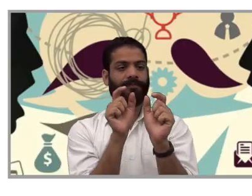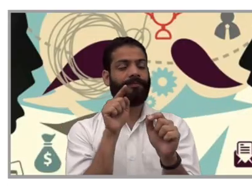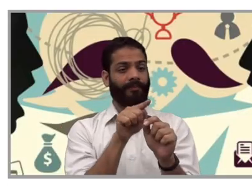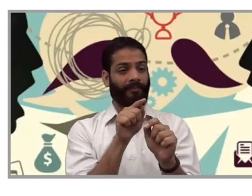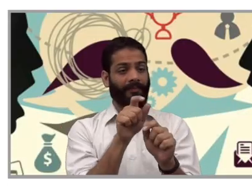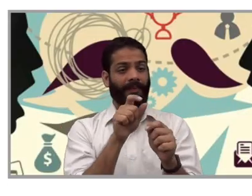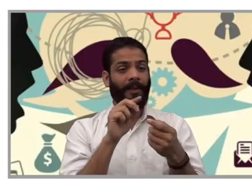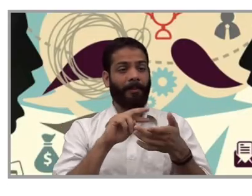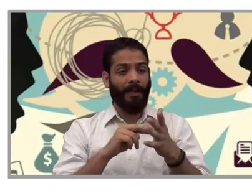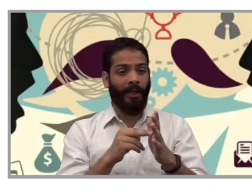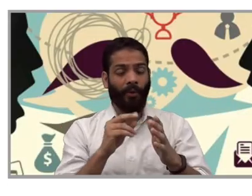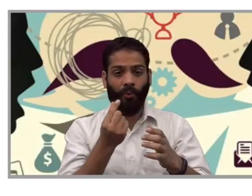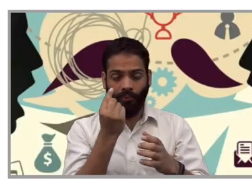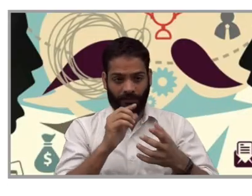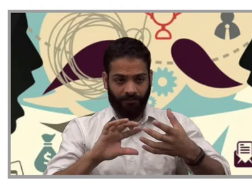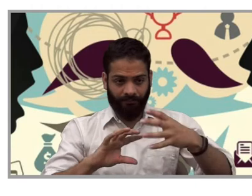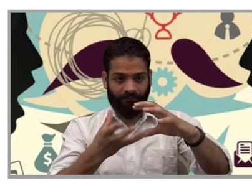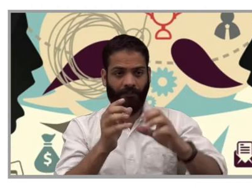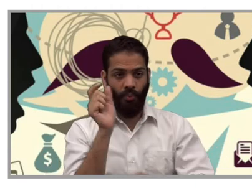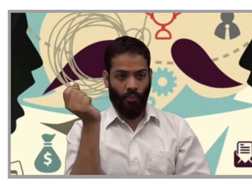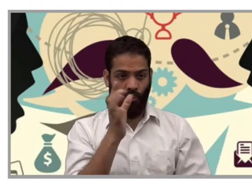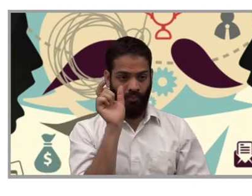The next we are going to talk about compounding.